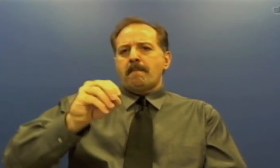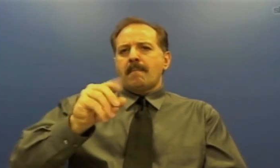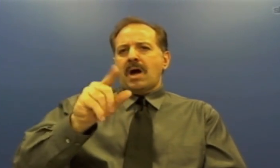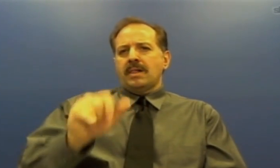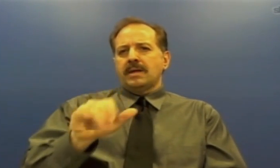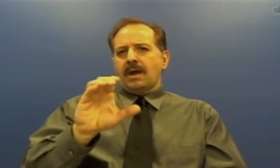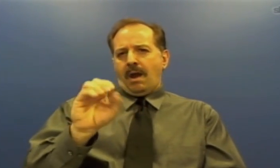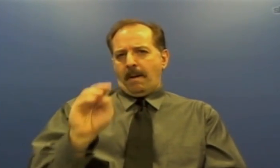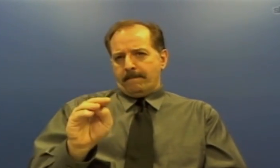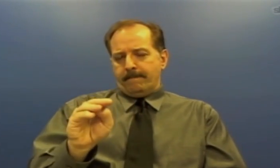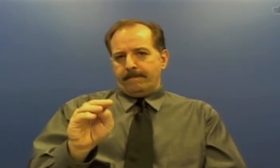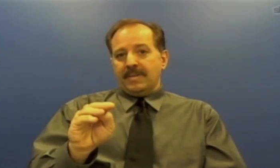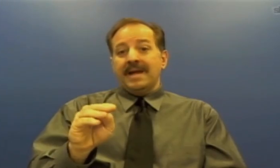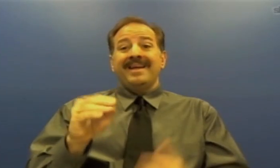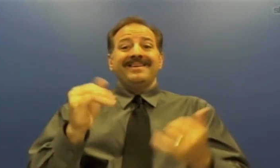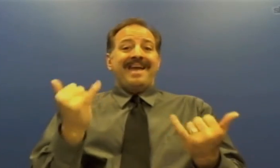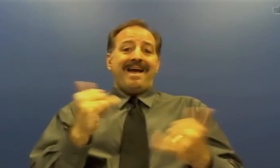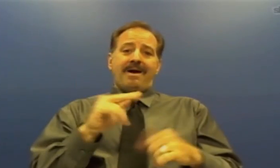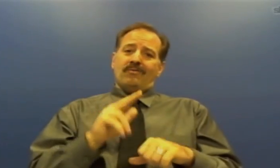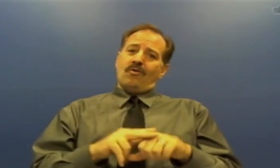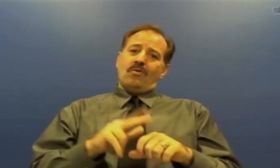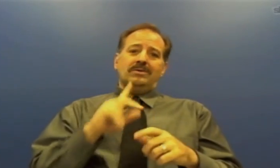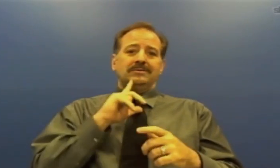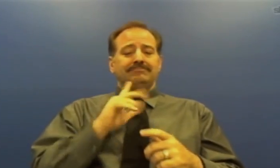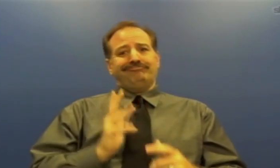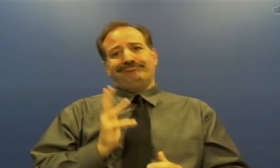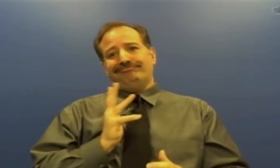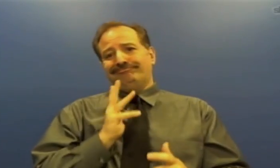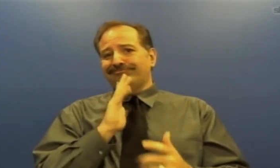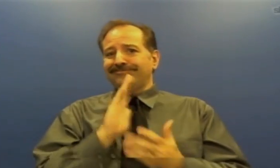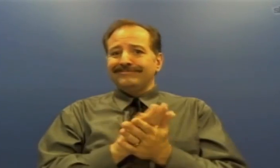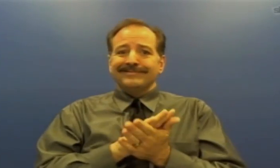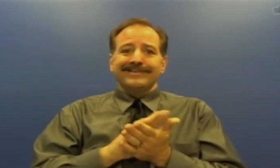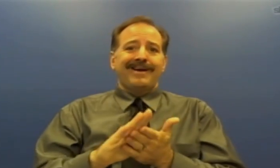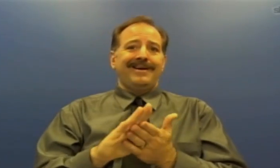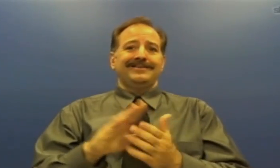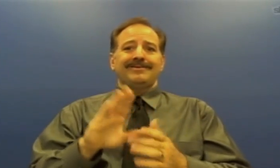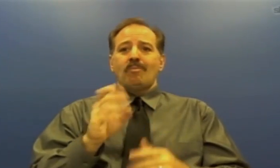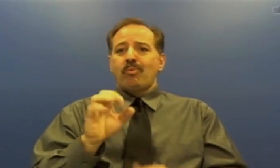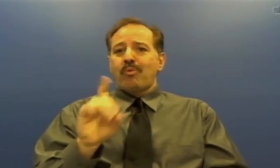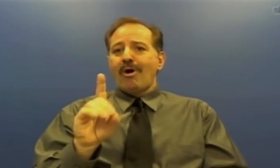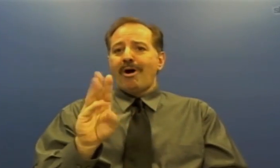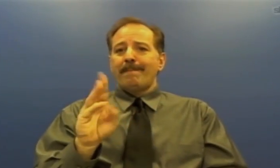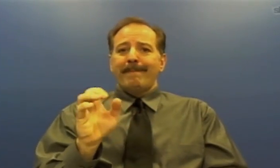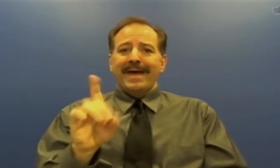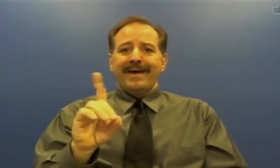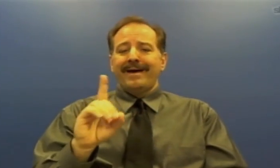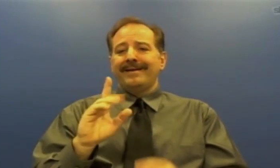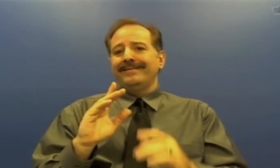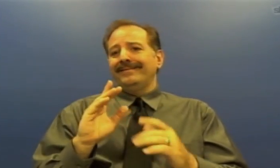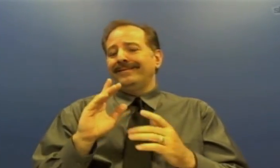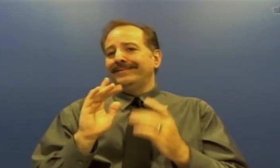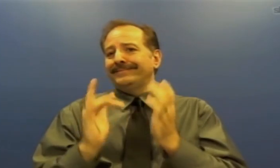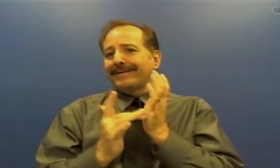And that system that we used was a Polycom system. Well, now, of course, these days, technology is much better. We have